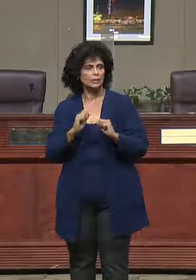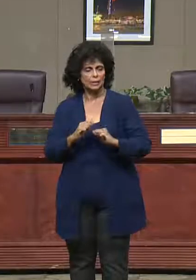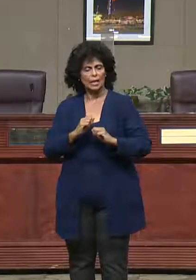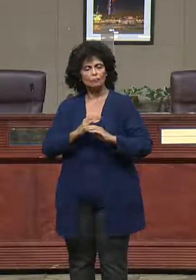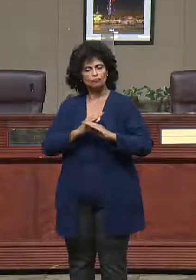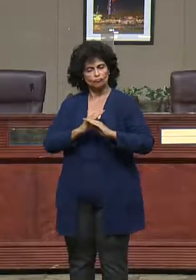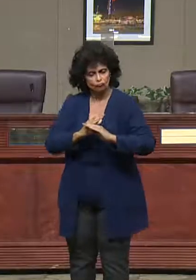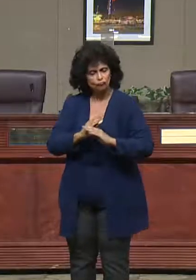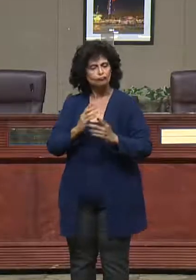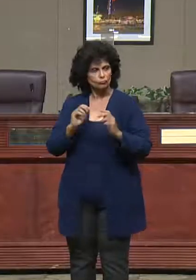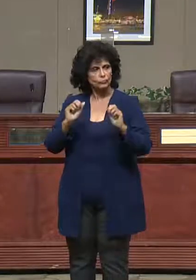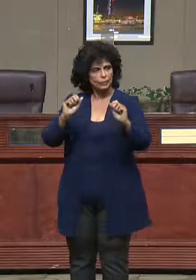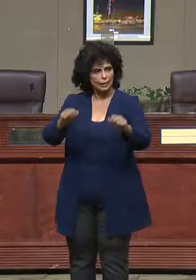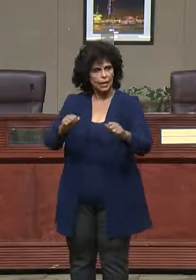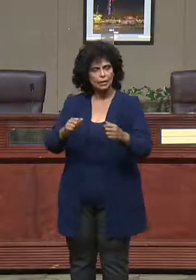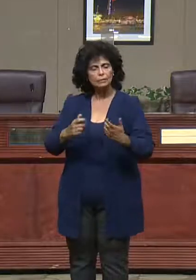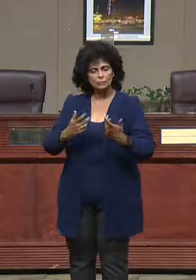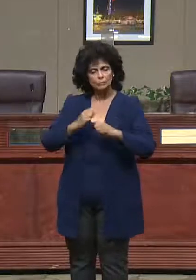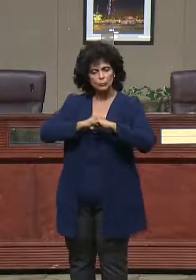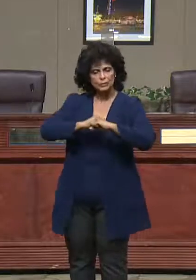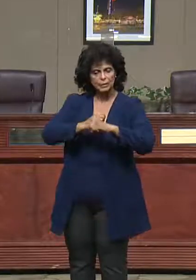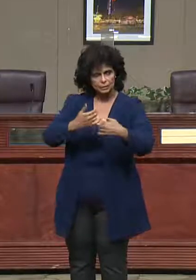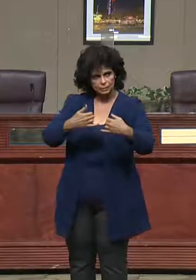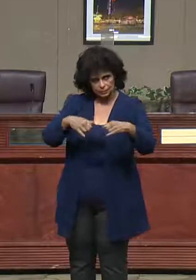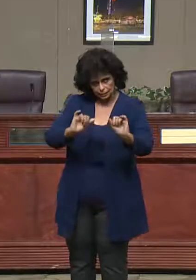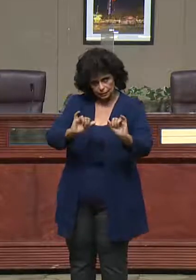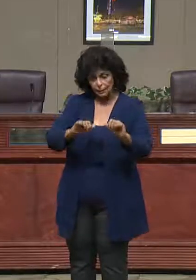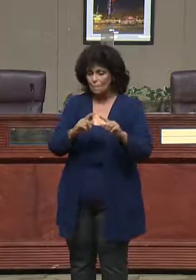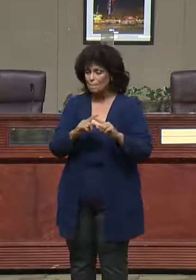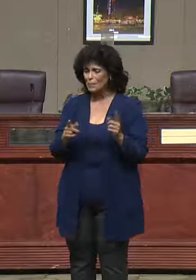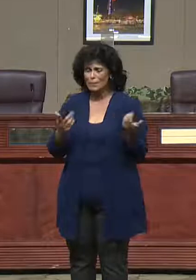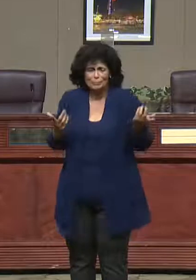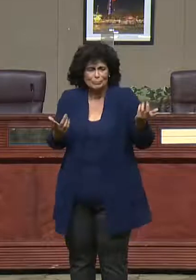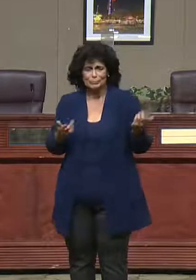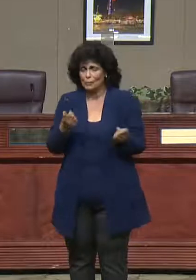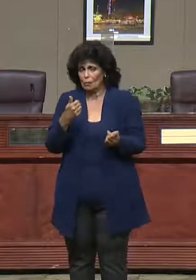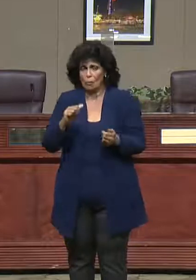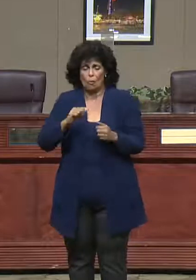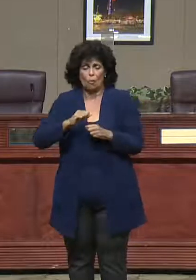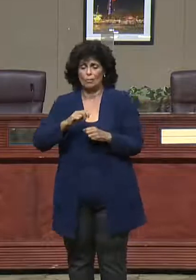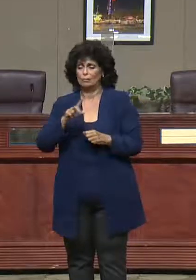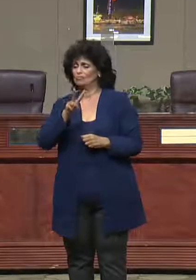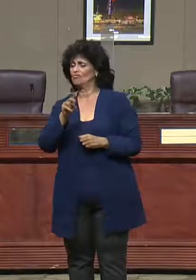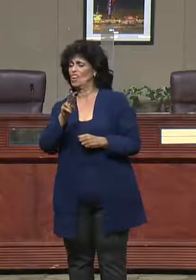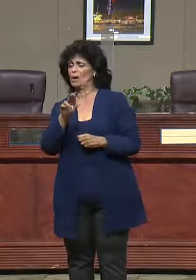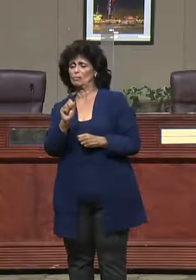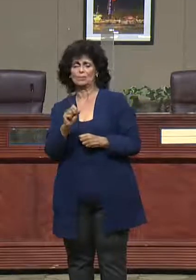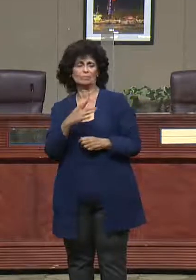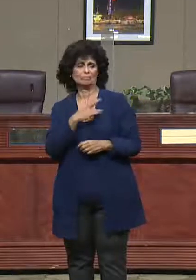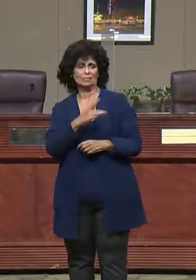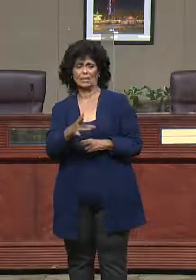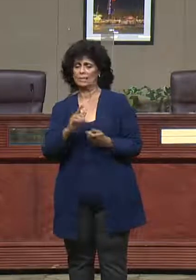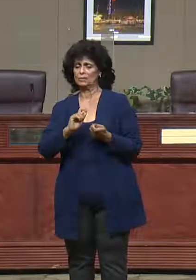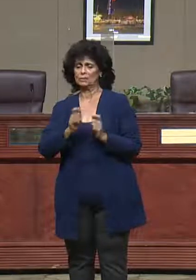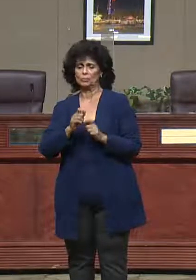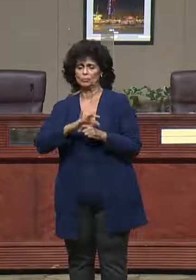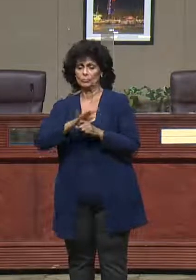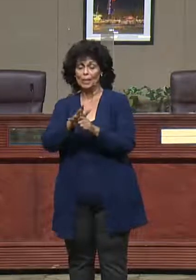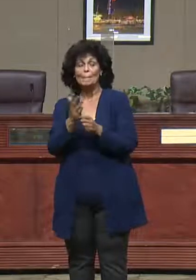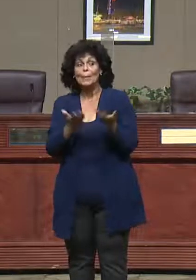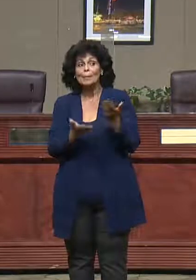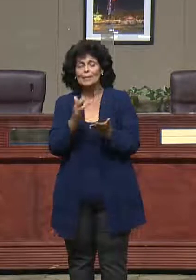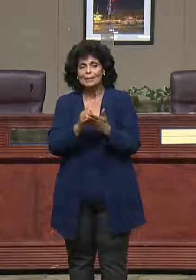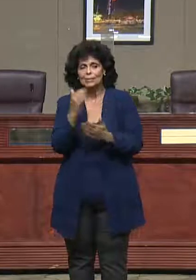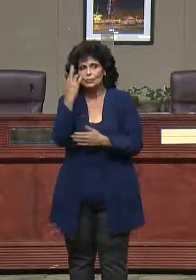that we have for any virus is this one. It's just any. And this may be the reason why the flu season has not